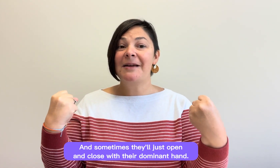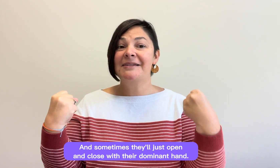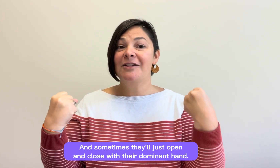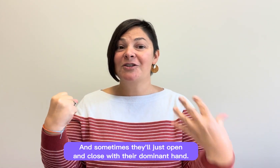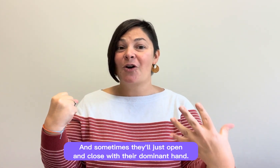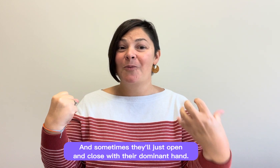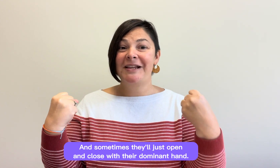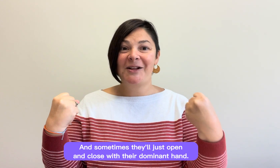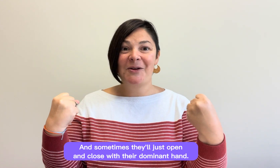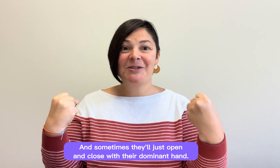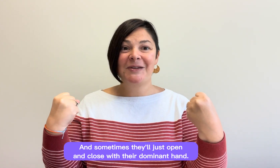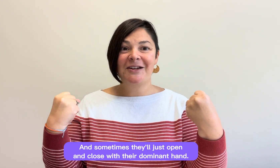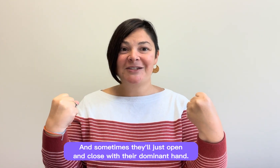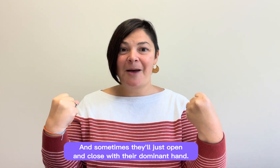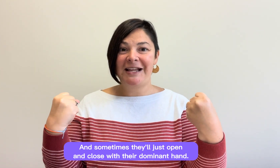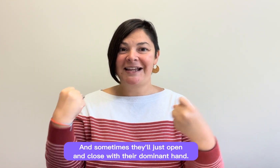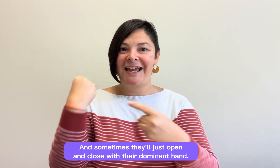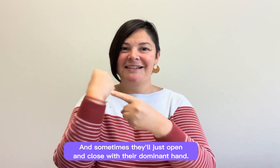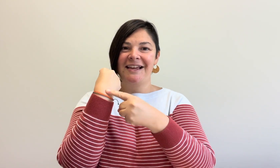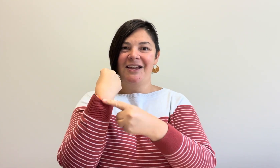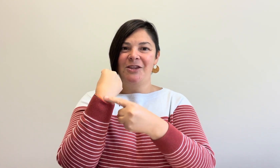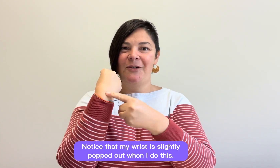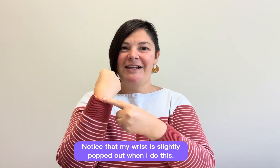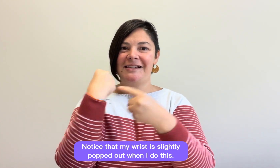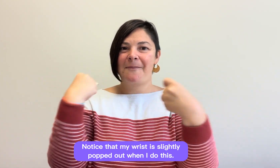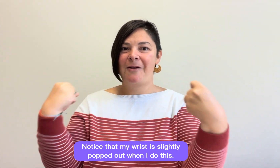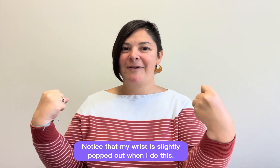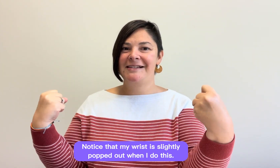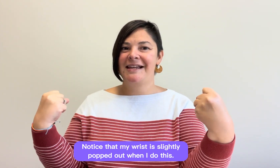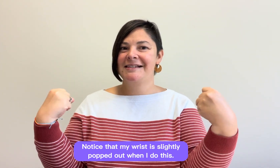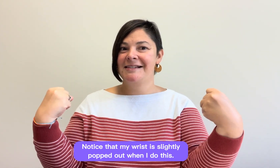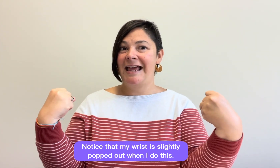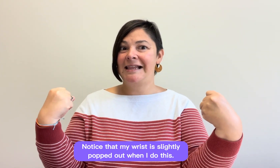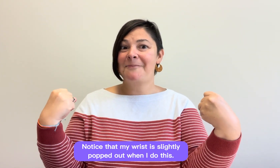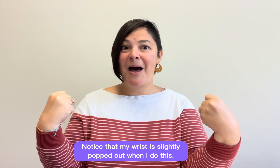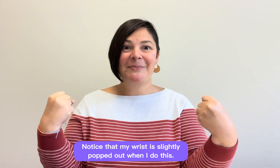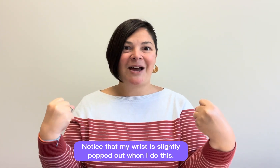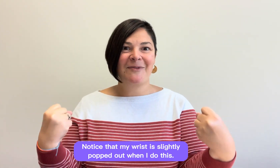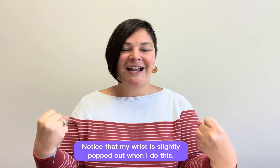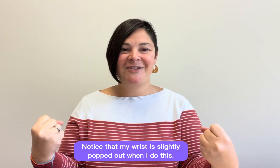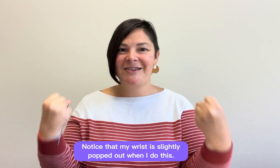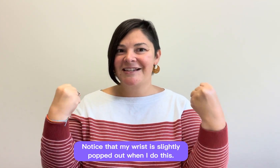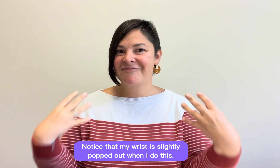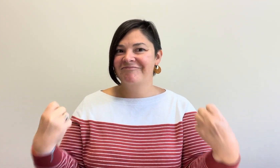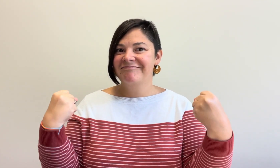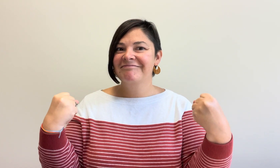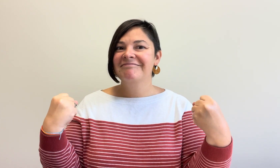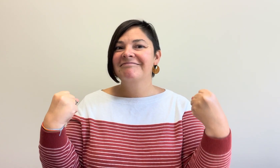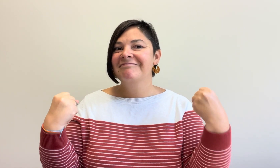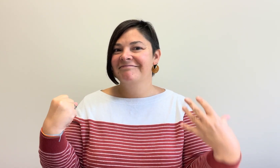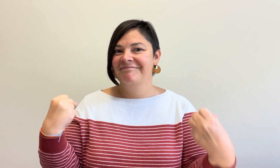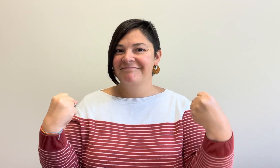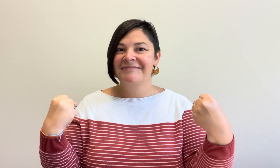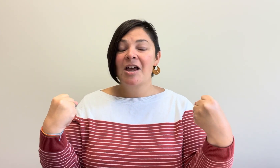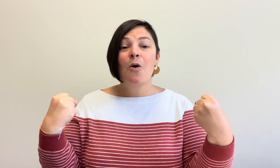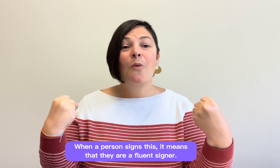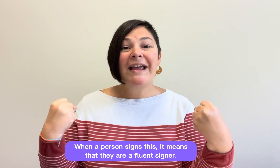they'll just open and close with their dominant hand. Notice that my wrist is slightly popped out when I do this. When